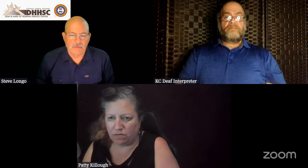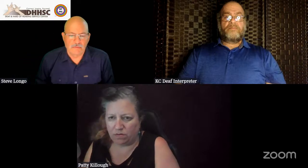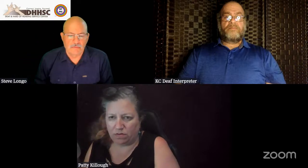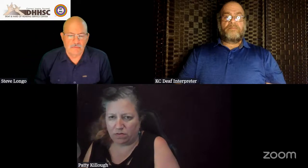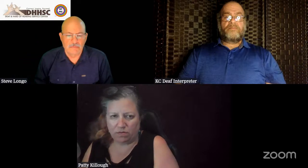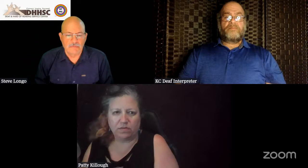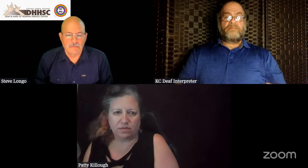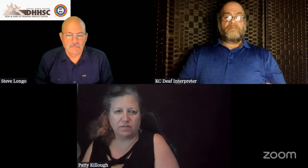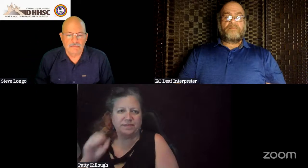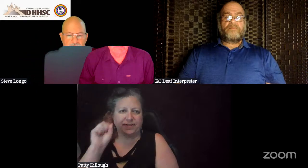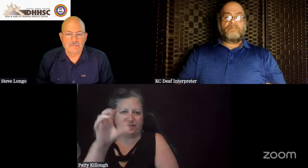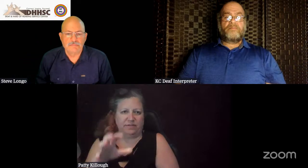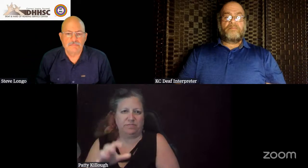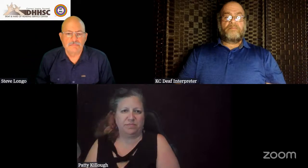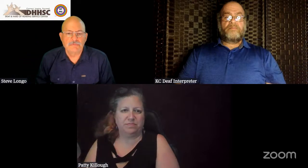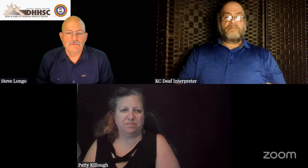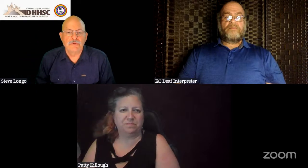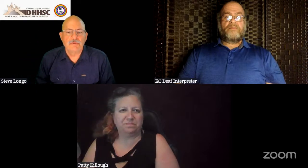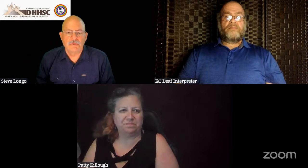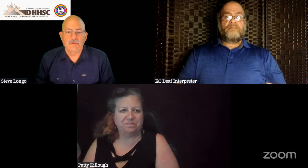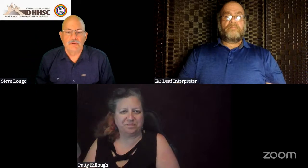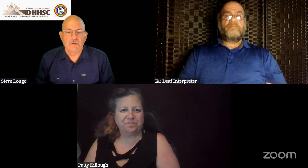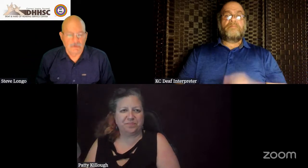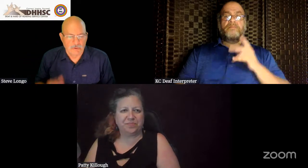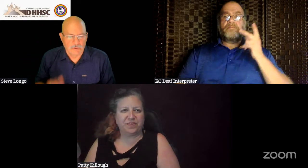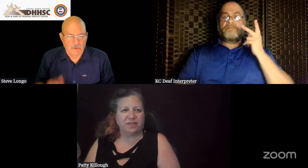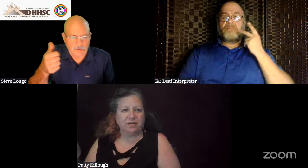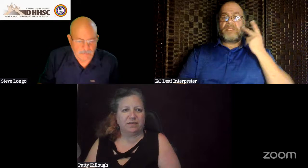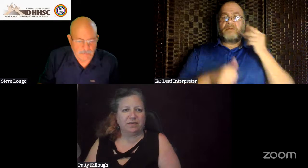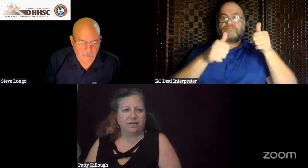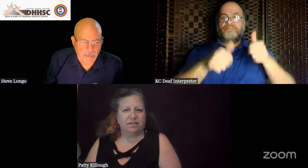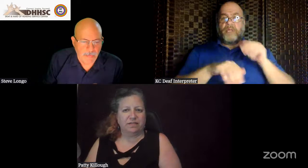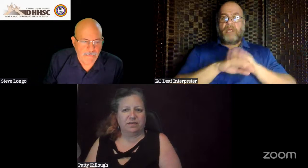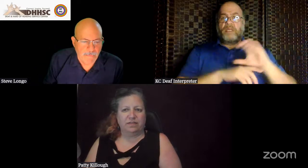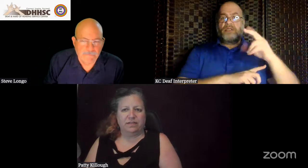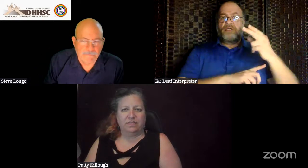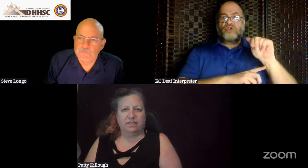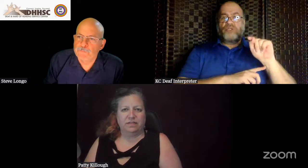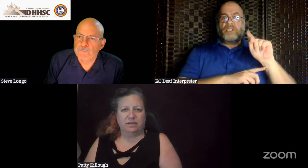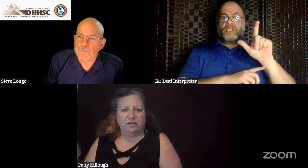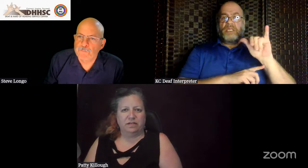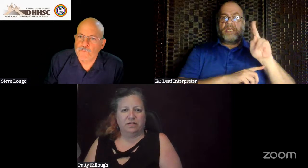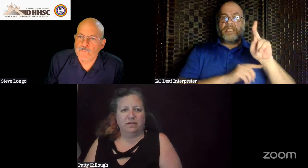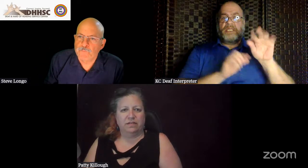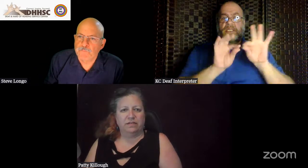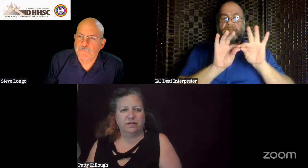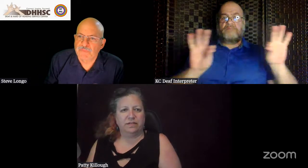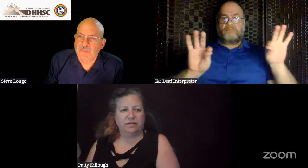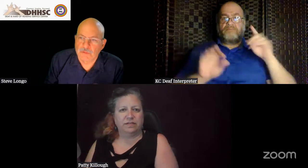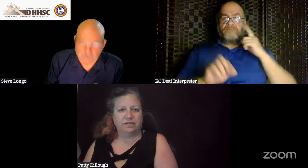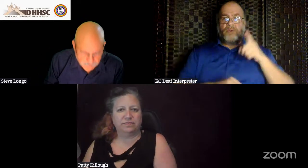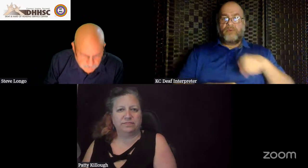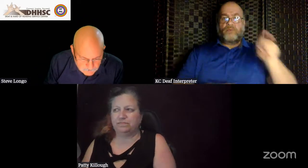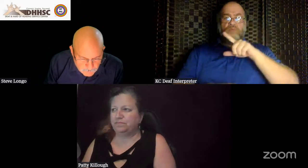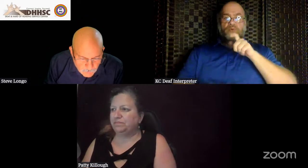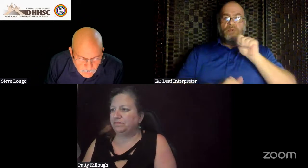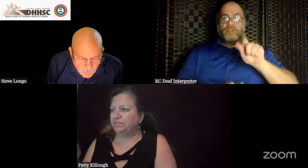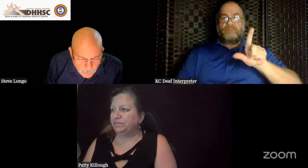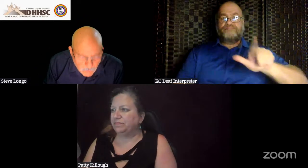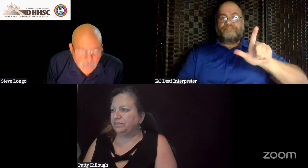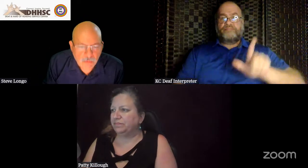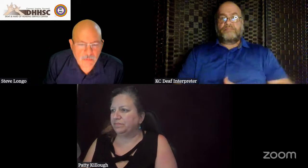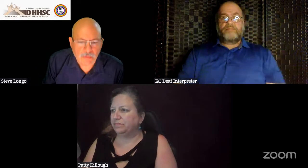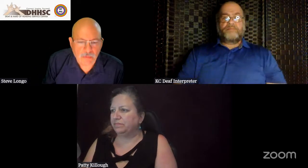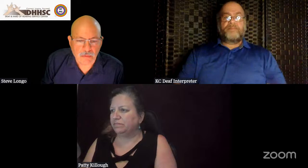All right. Patty is